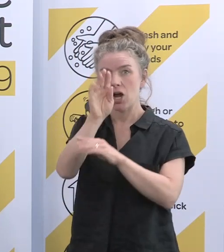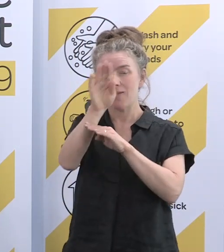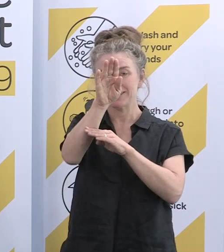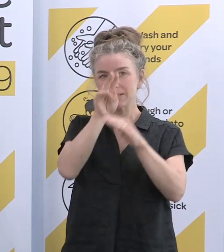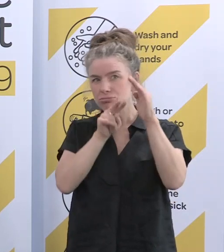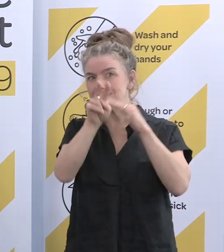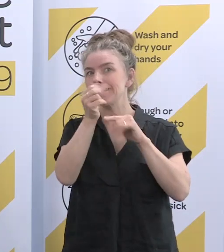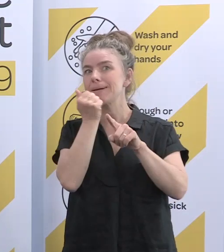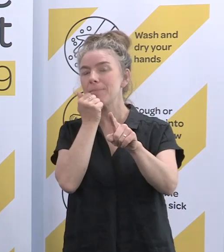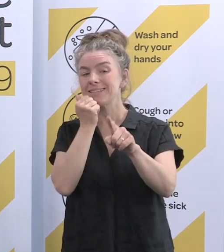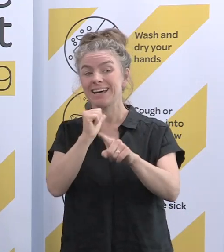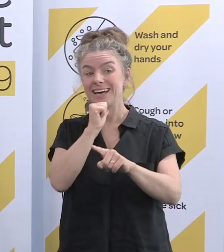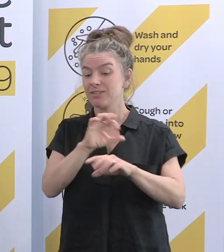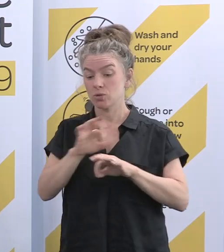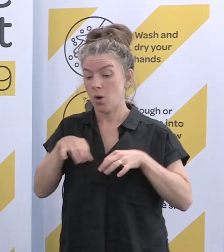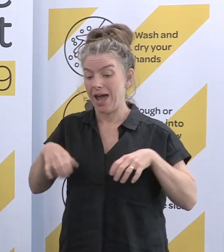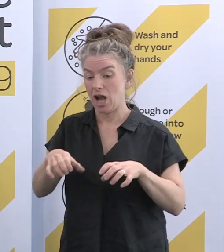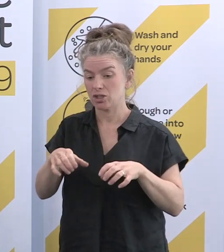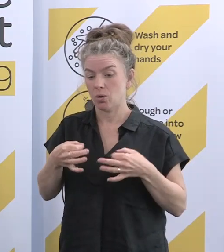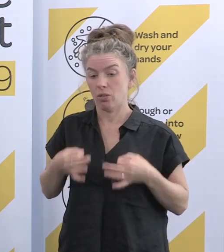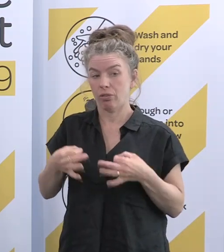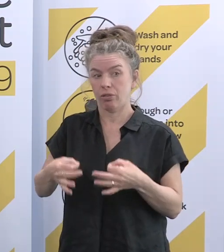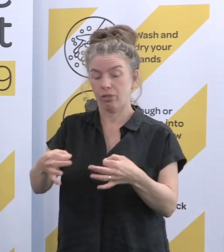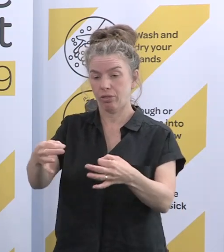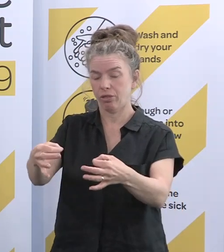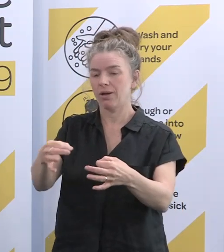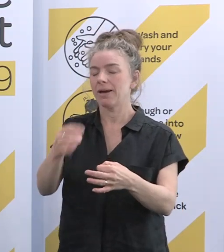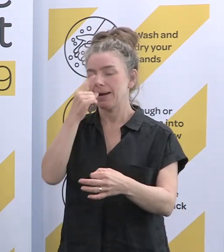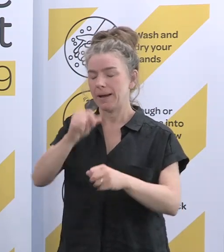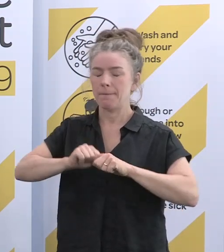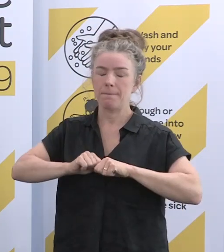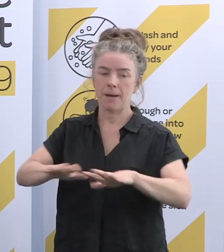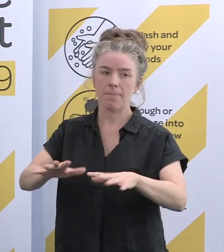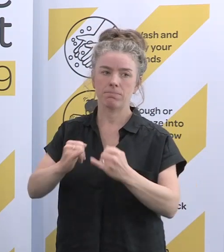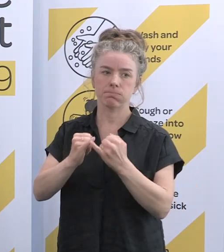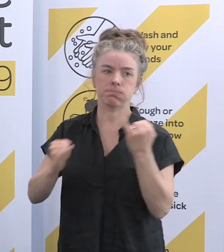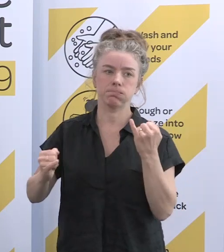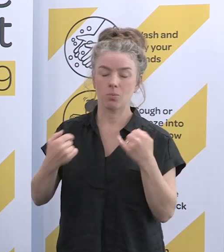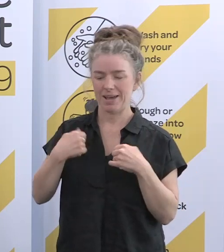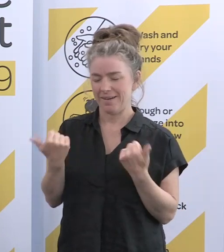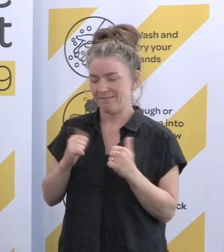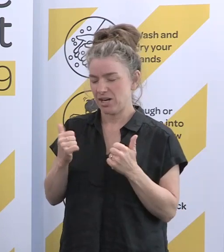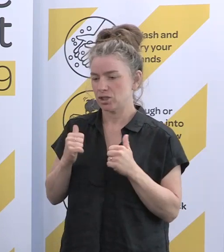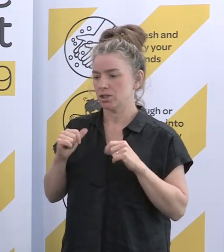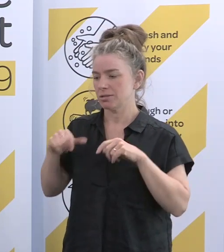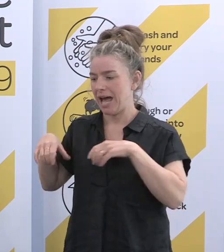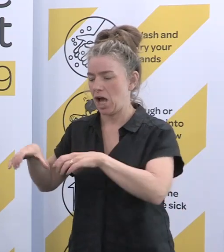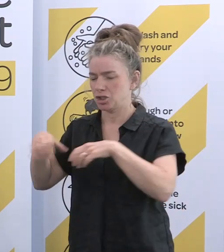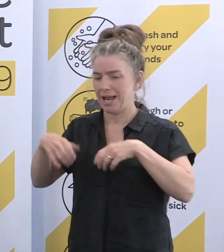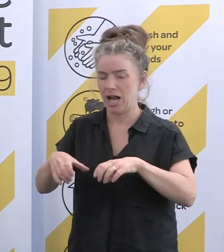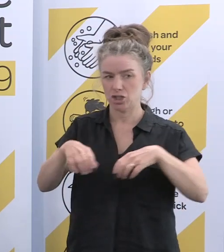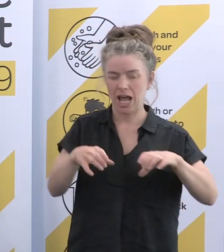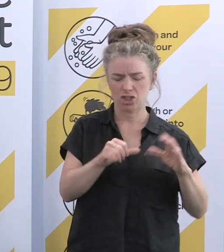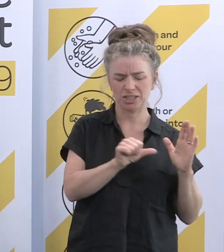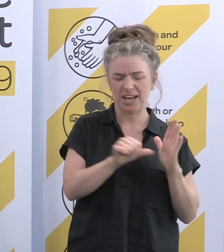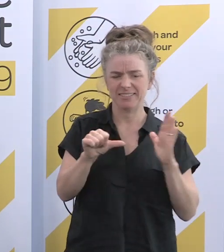what happens if you do not act. We have acted very strongly on a whole range of measures, and will continue to,